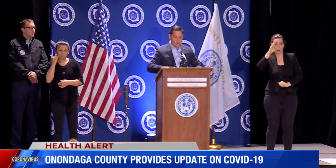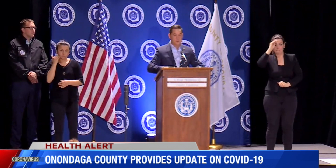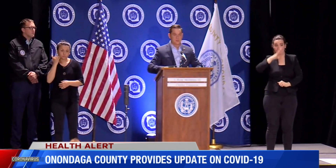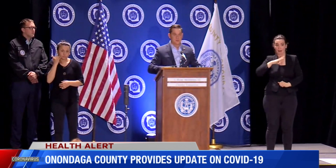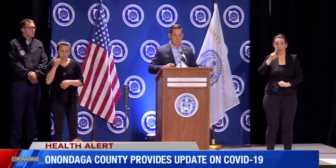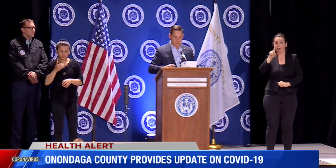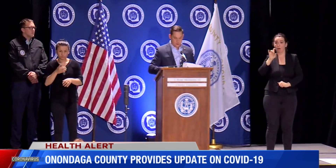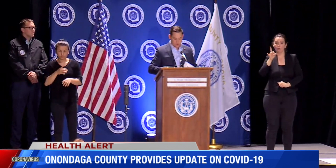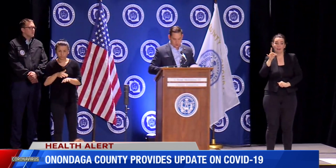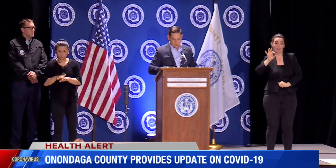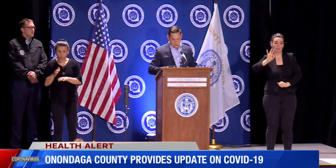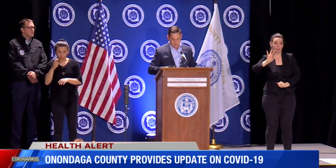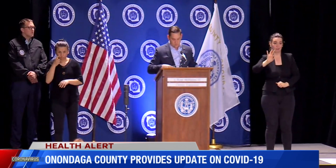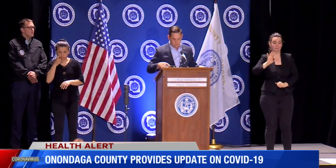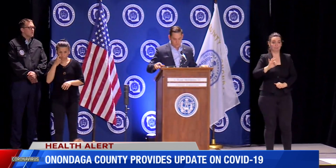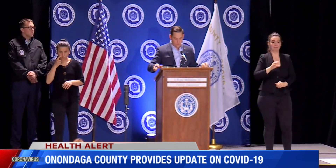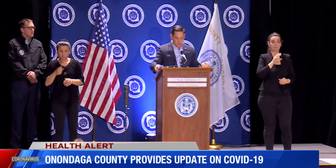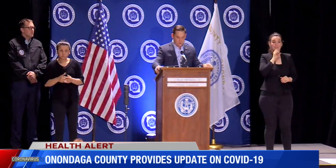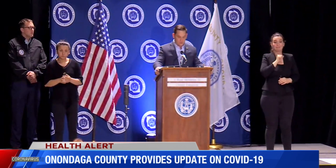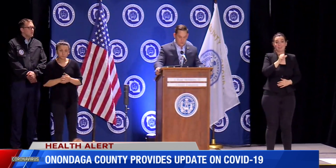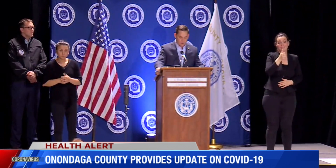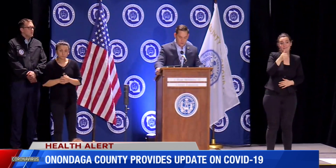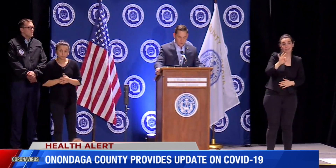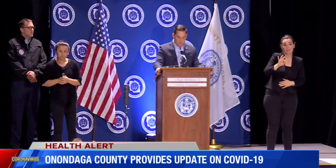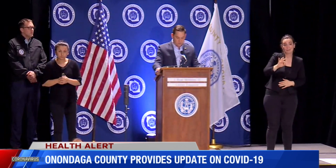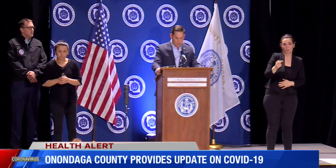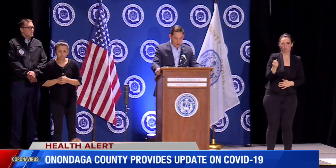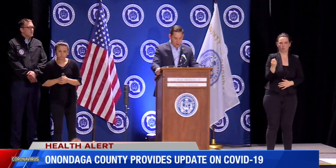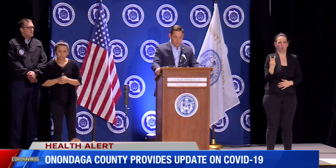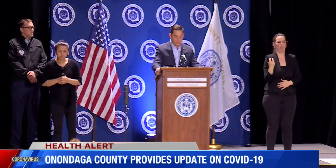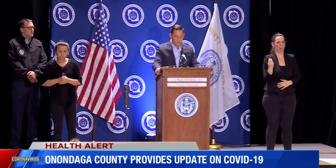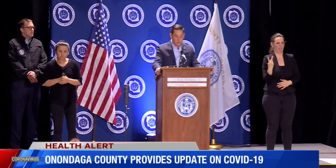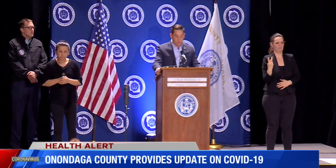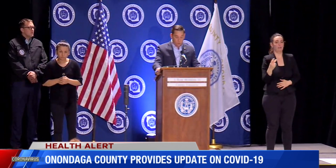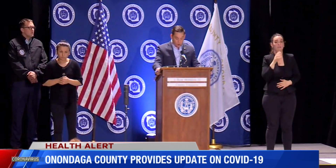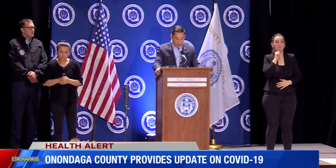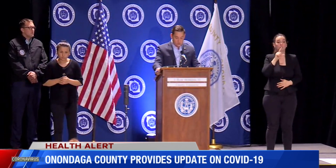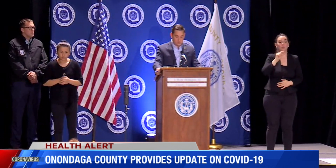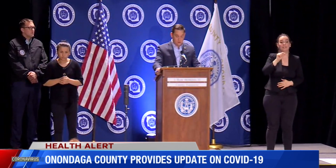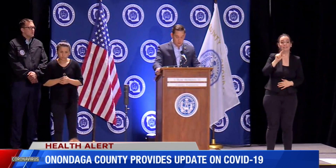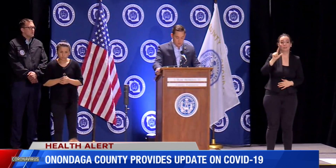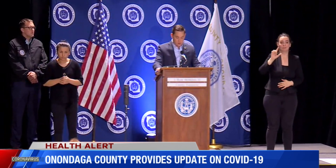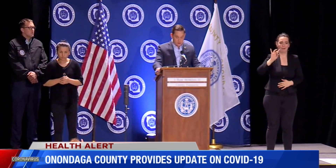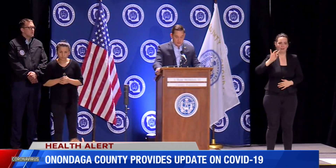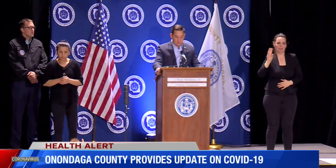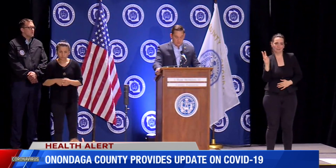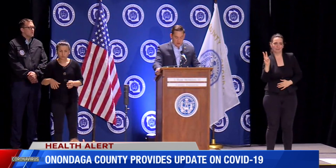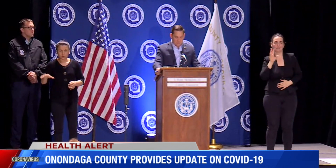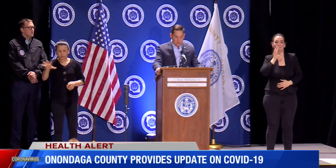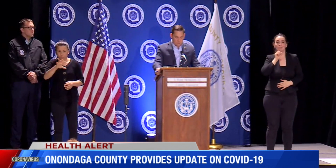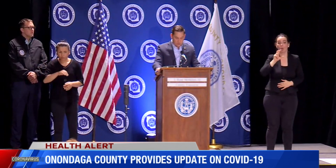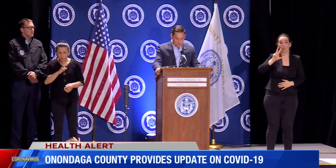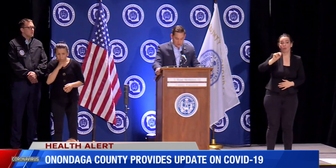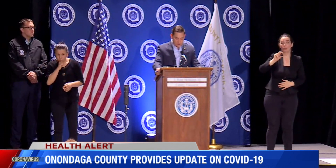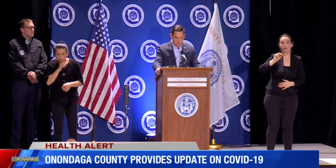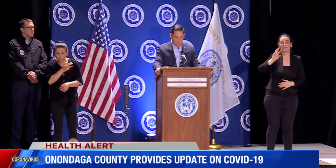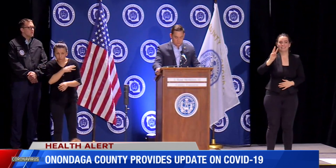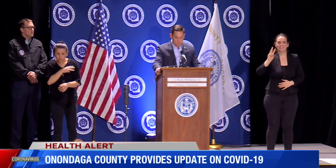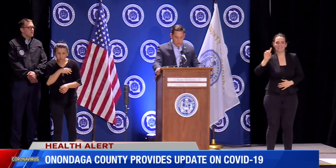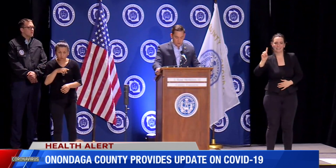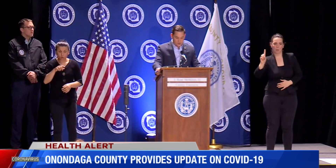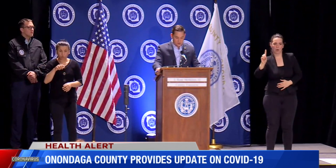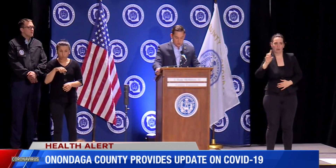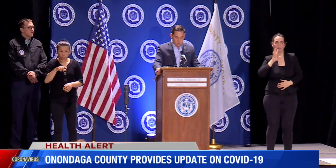20s, 61 in their 30s, 54 in their 40s, 75 in their